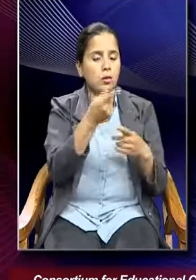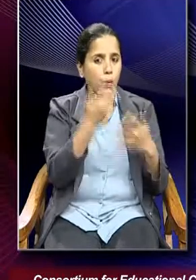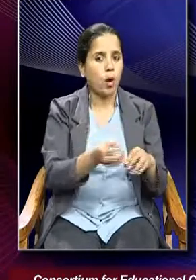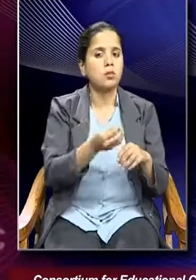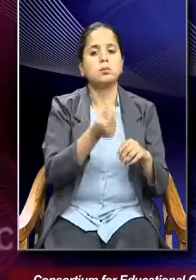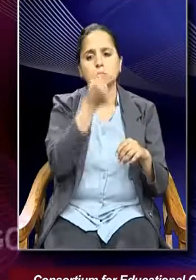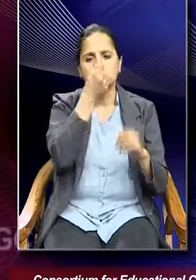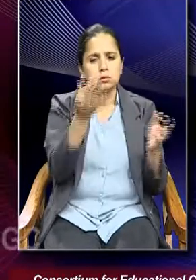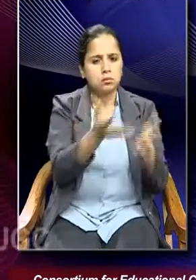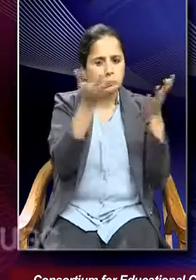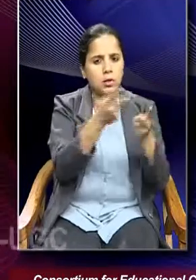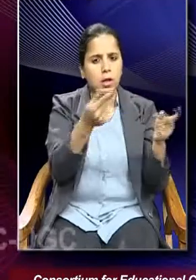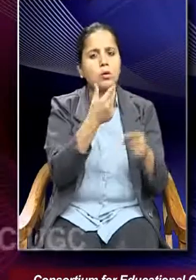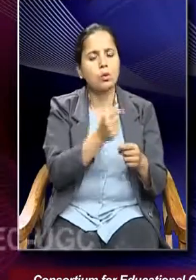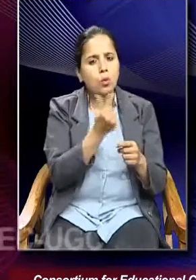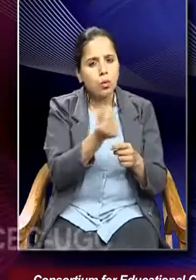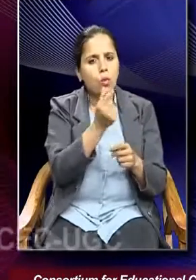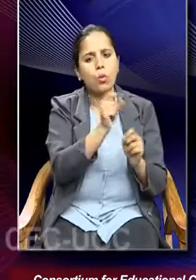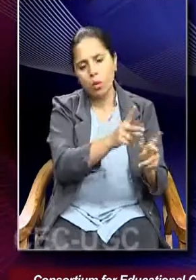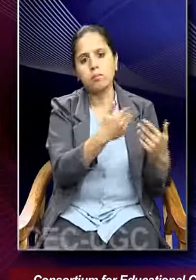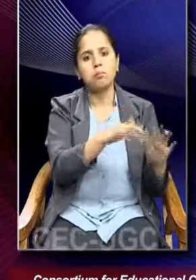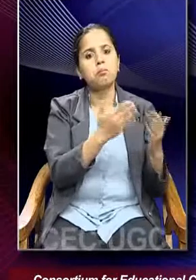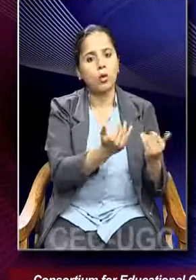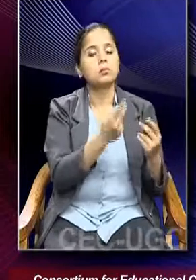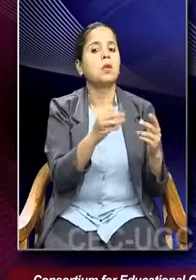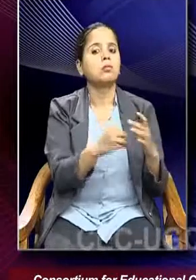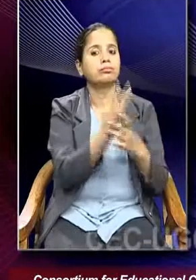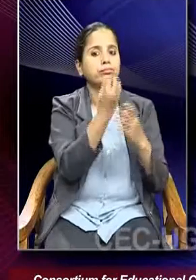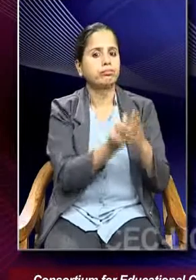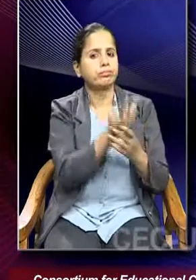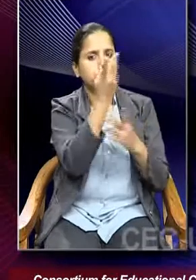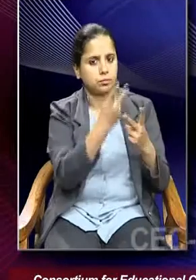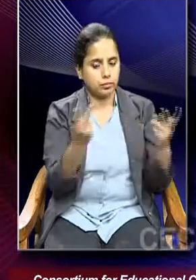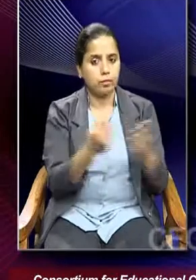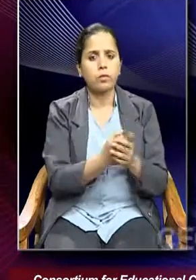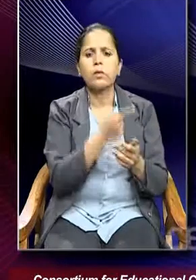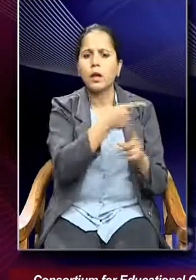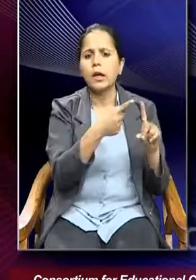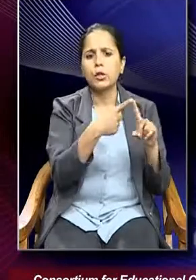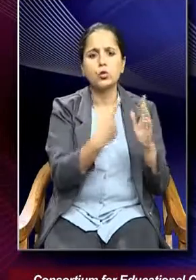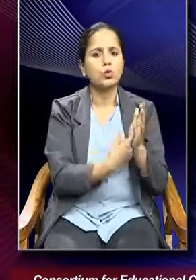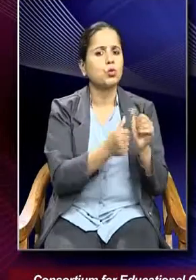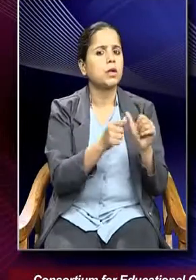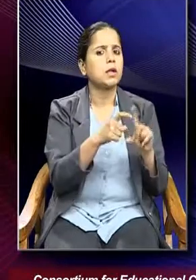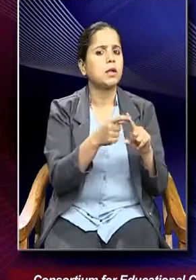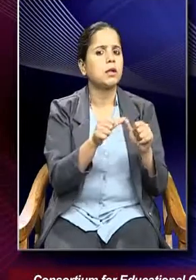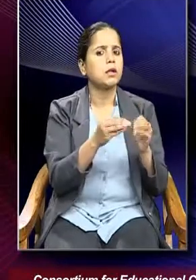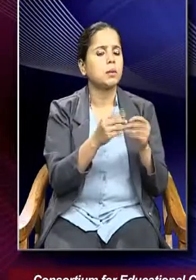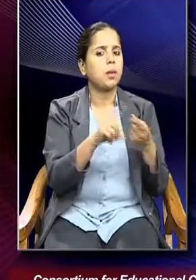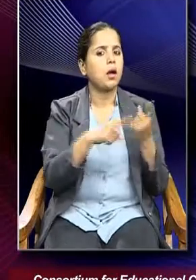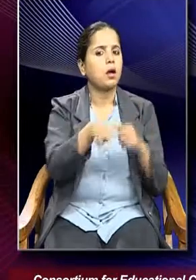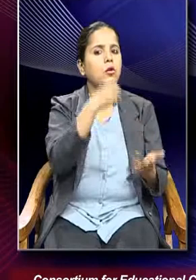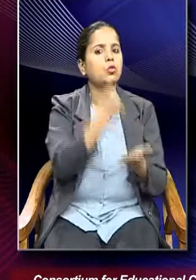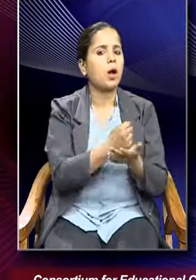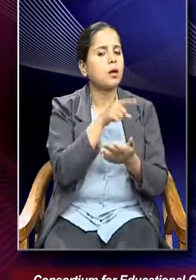as one of the measures to reduce emissions across. The tradable rights to pollute are widely referred